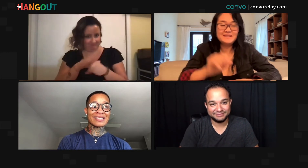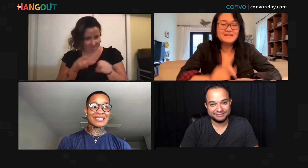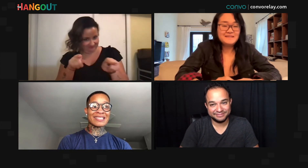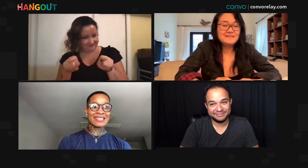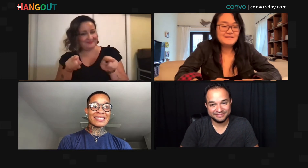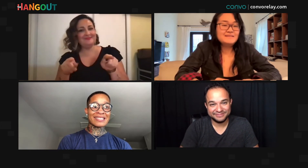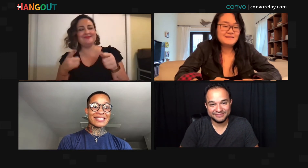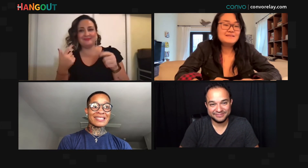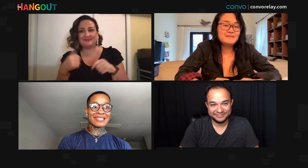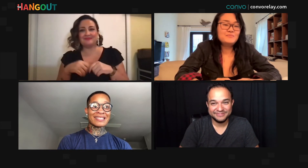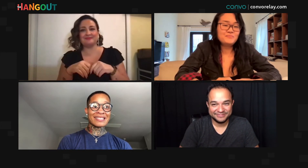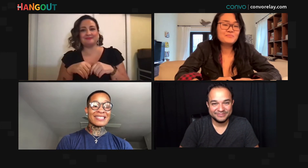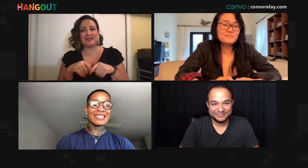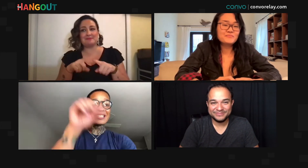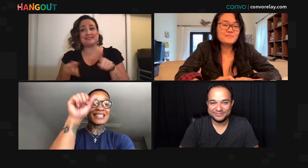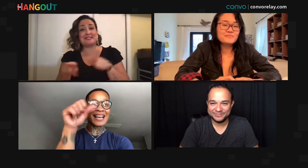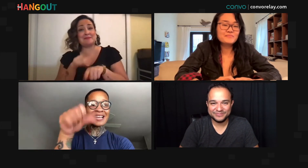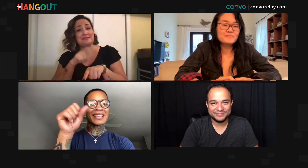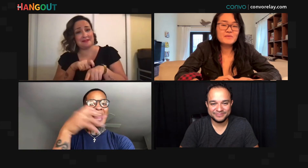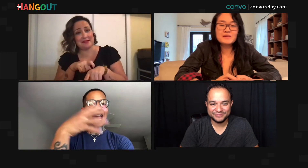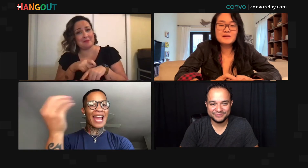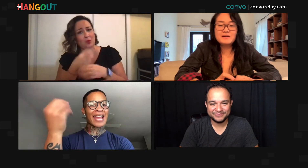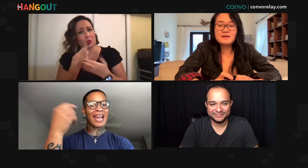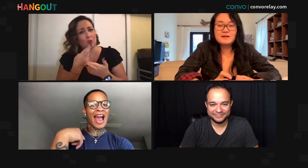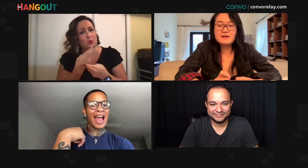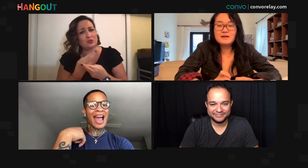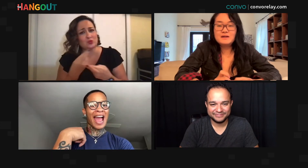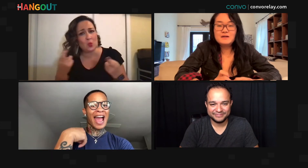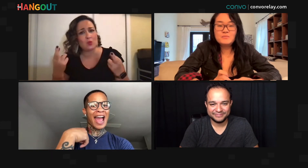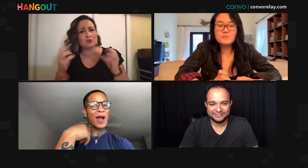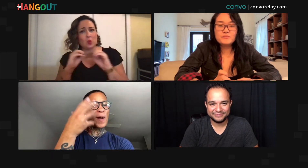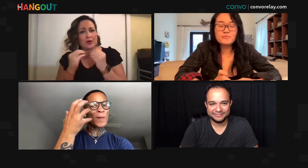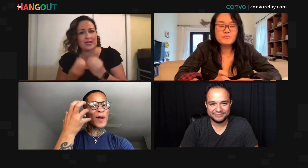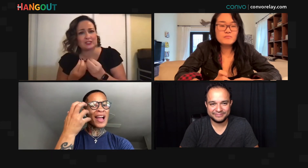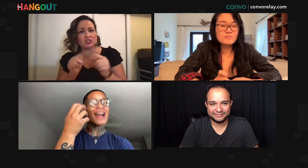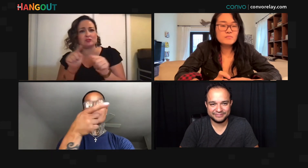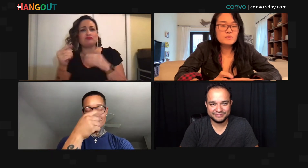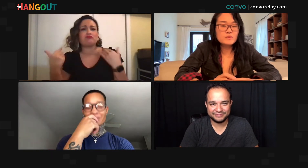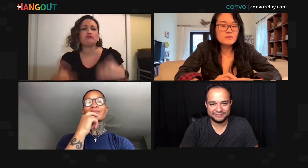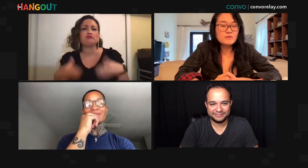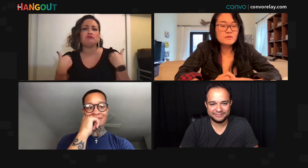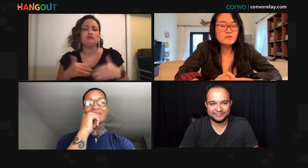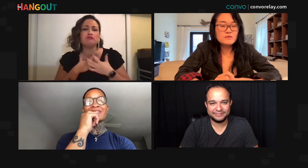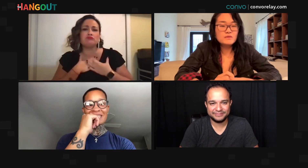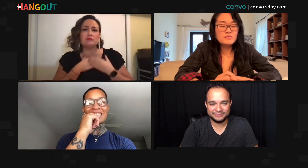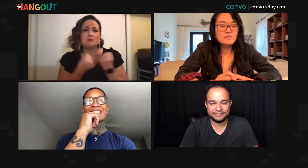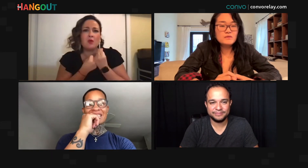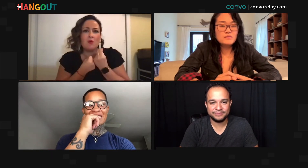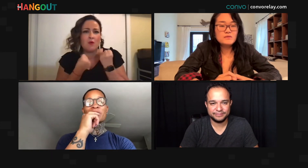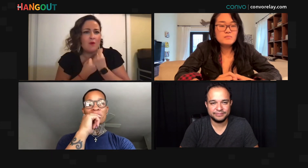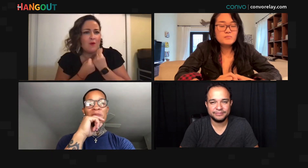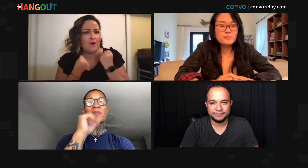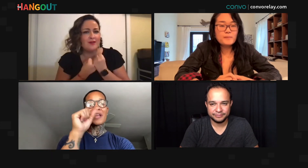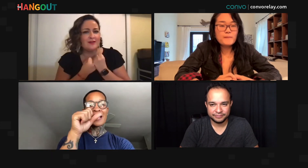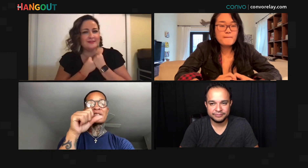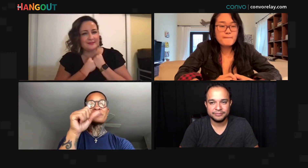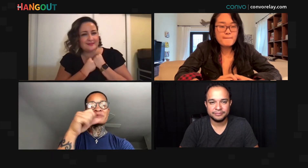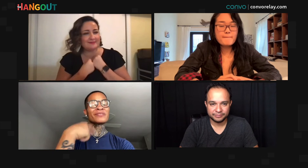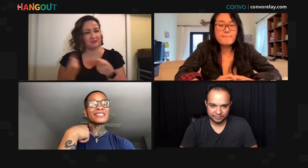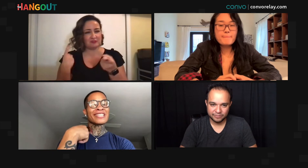of you, especially who have gone to schools for the deaf, the word gets out quickly. This is Cami. I've experienced that myself. Yeah, but then also